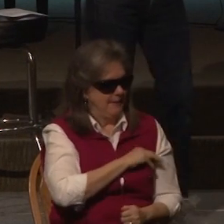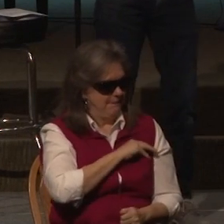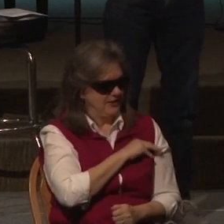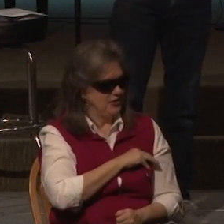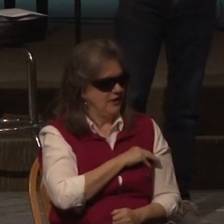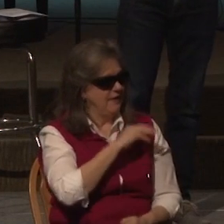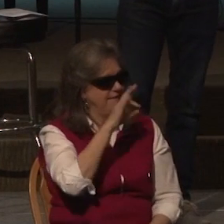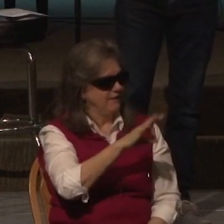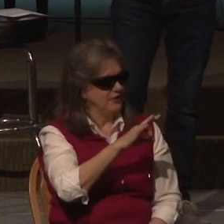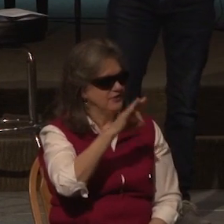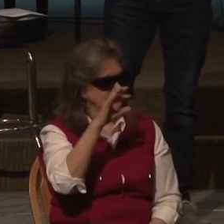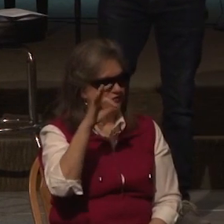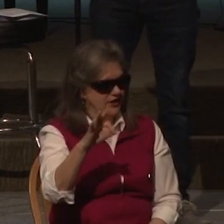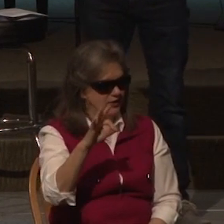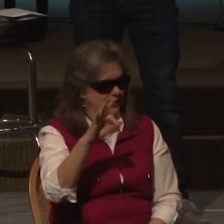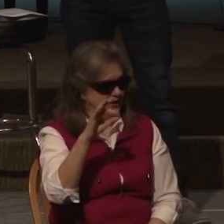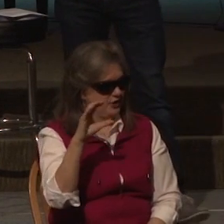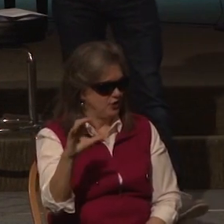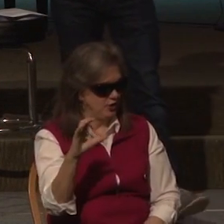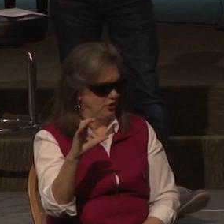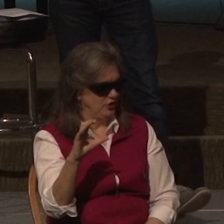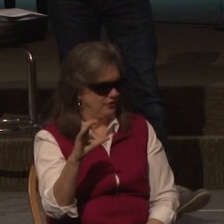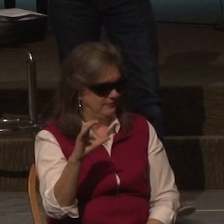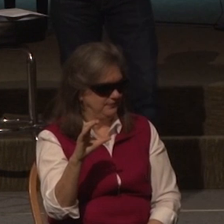First Federated Church?